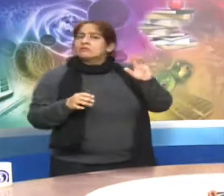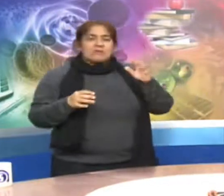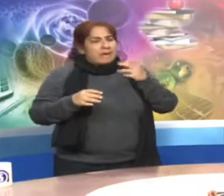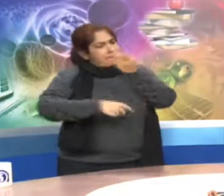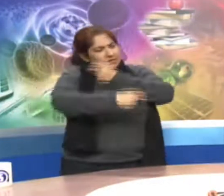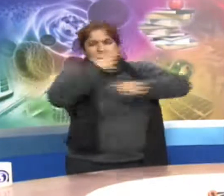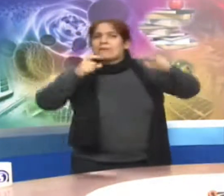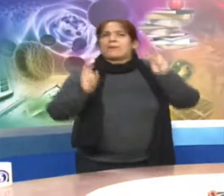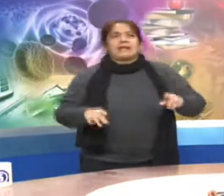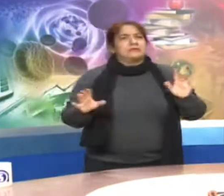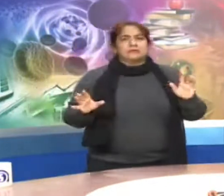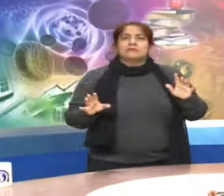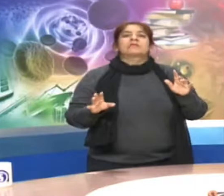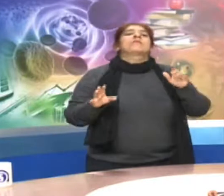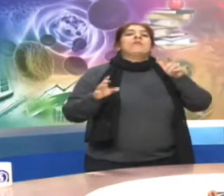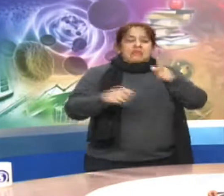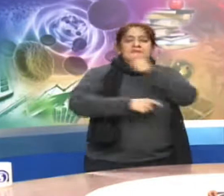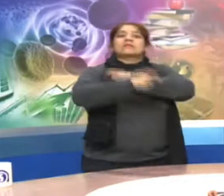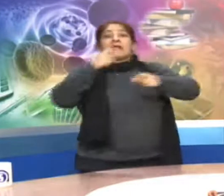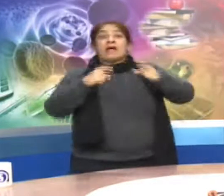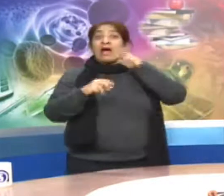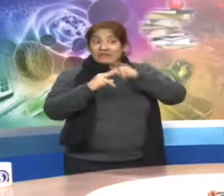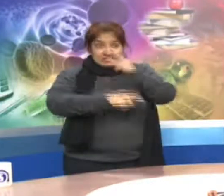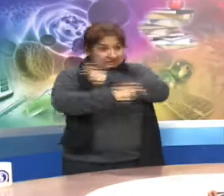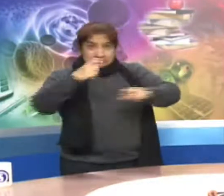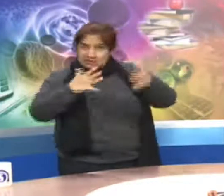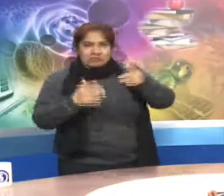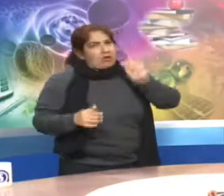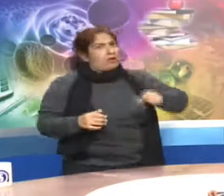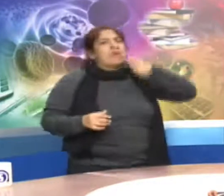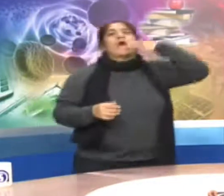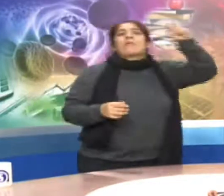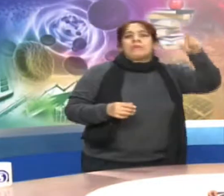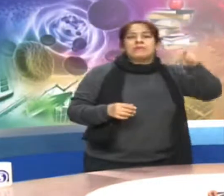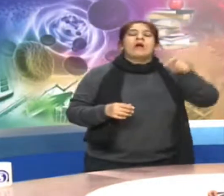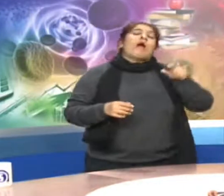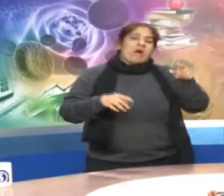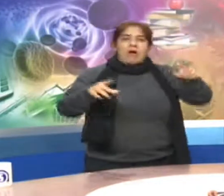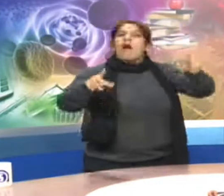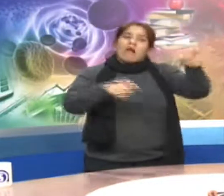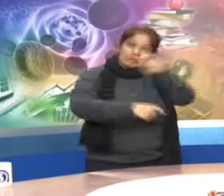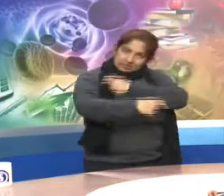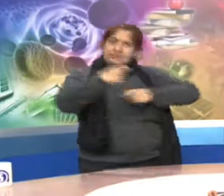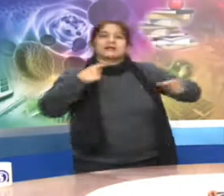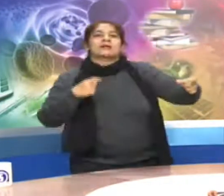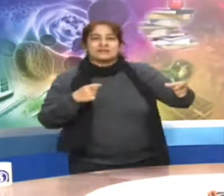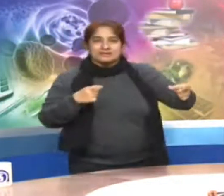goods. If there is a damage, the goods must be replaced.